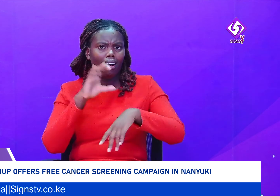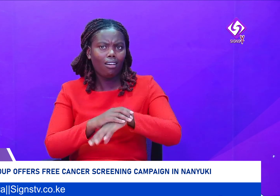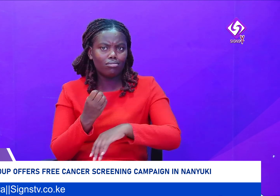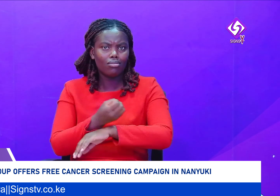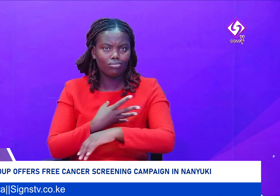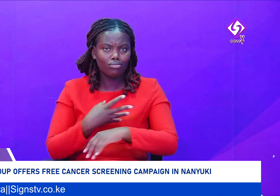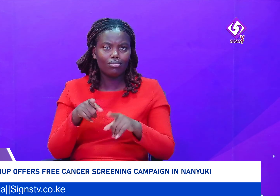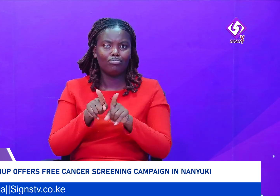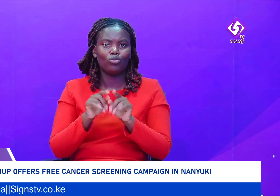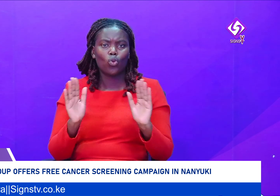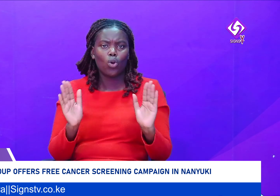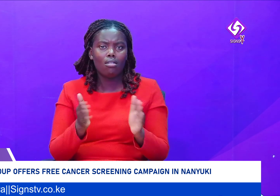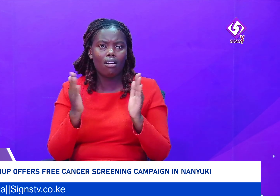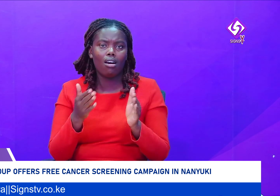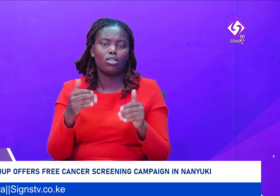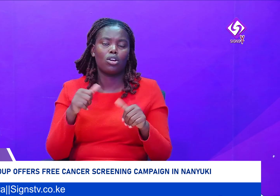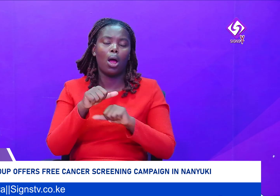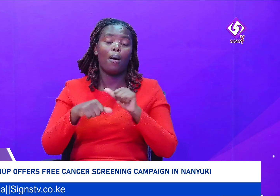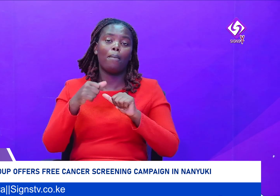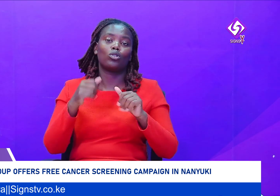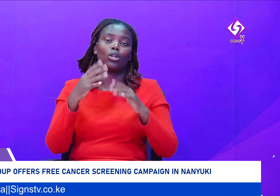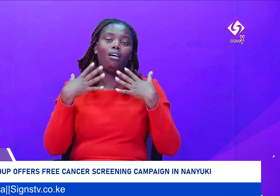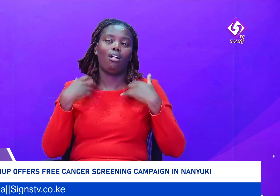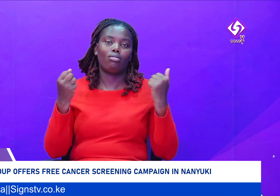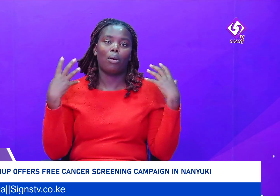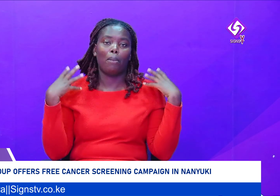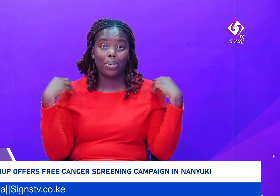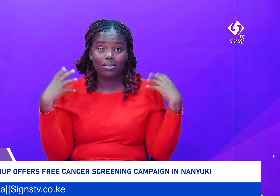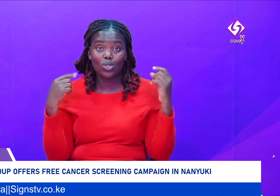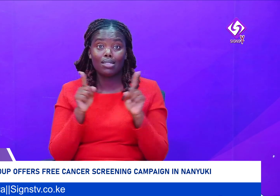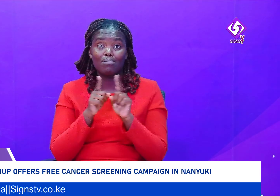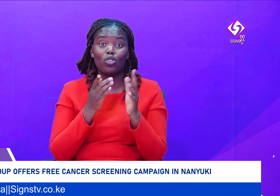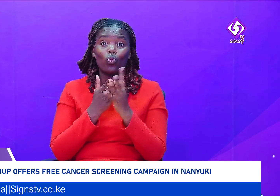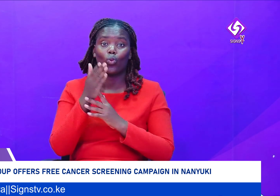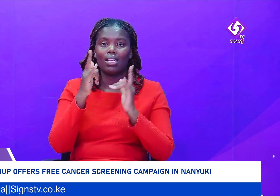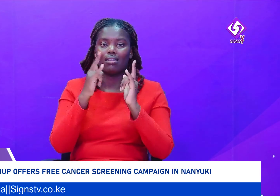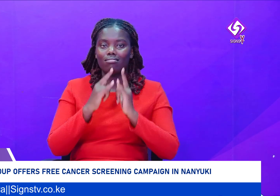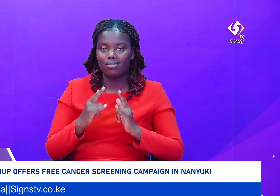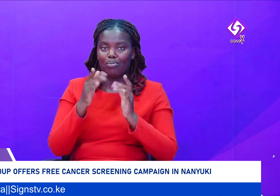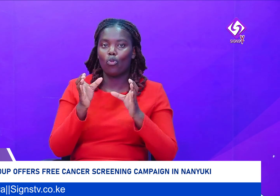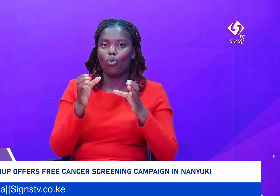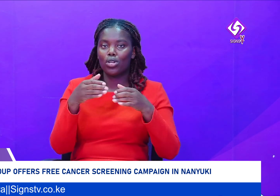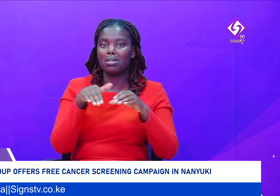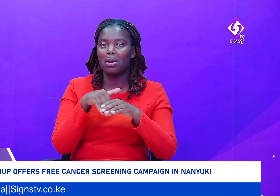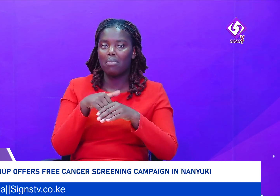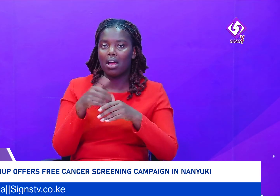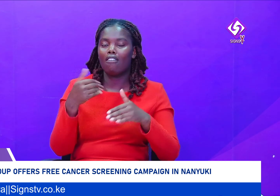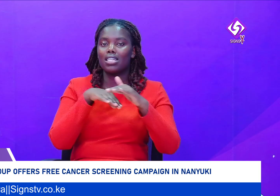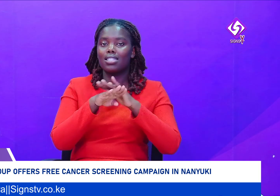detection and to encourage proactive health practices. Through the camp, community members have access